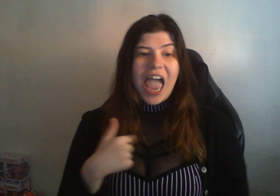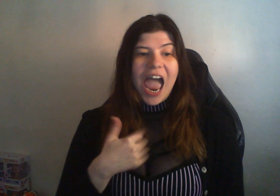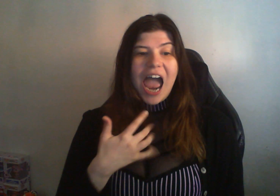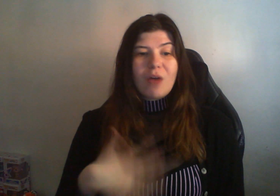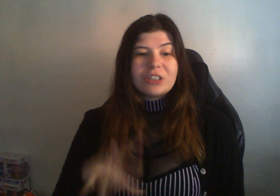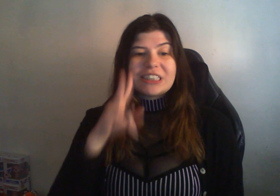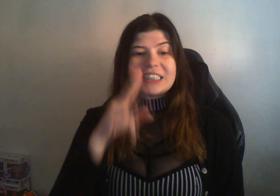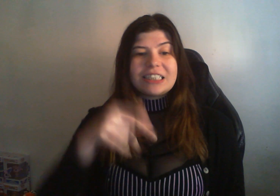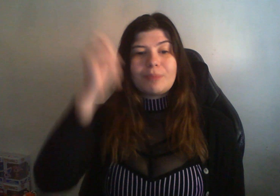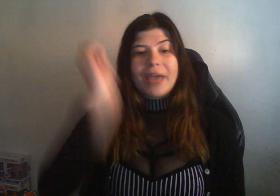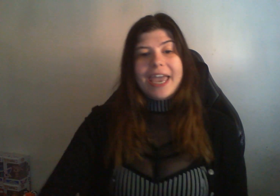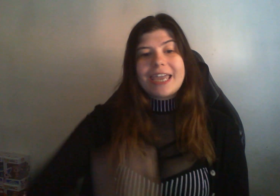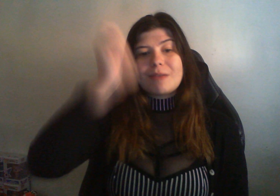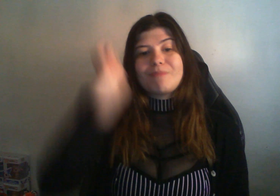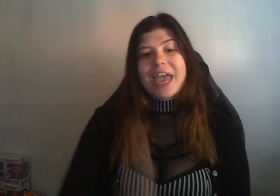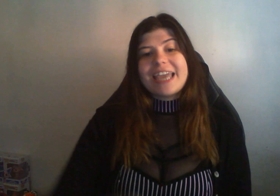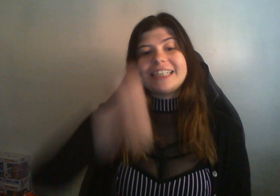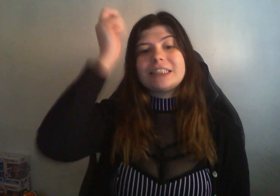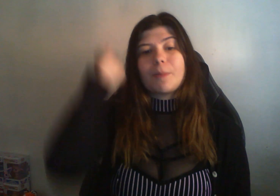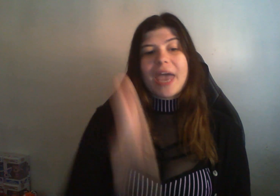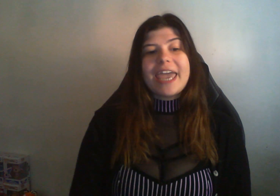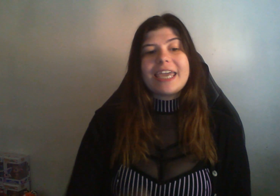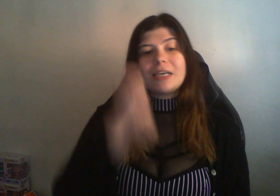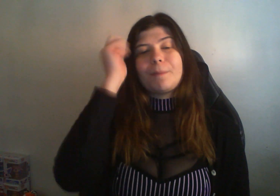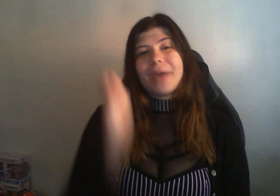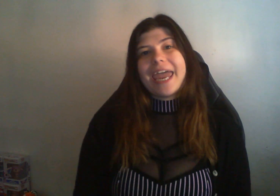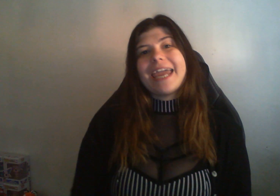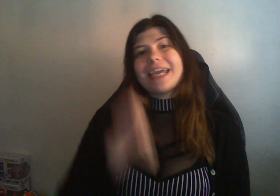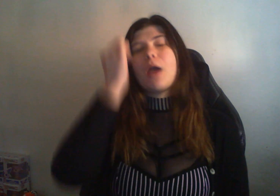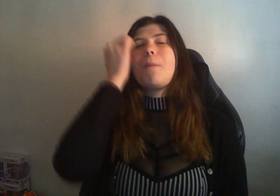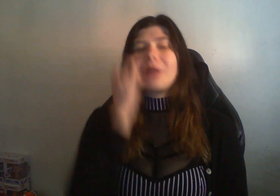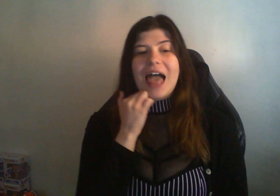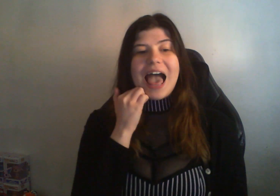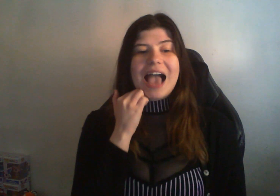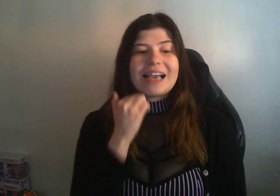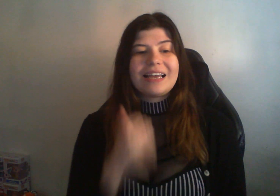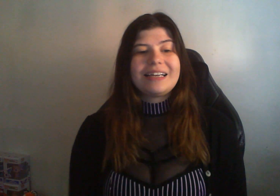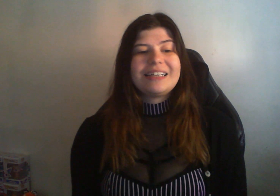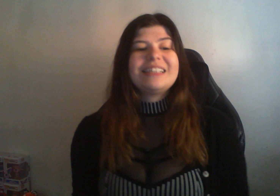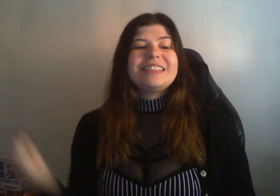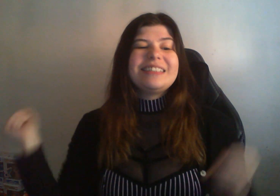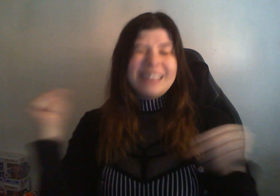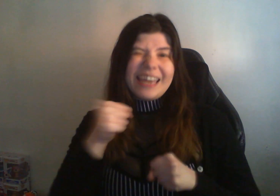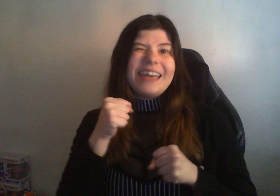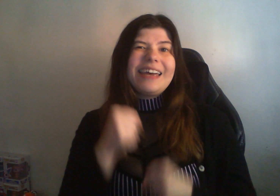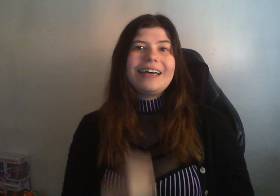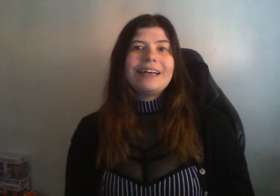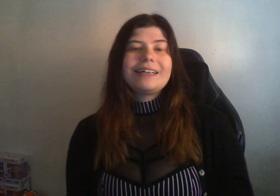sky. I want to see pain, pain, pain, pain black. Yeah.